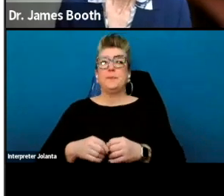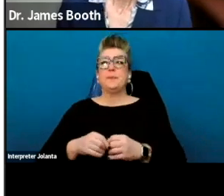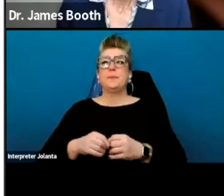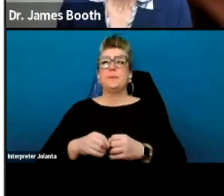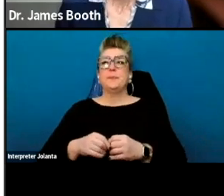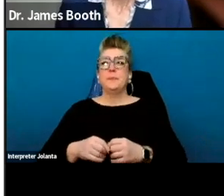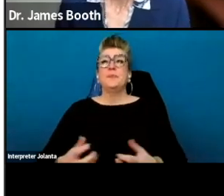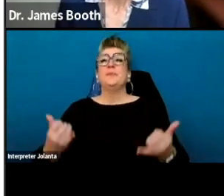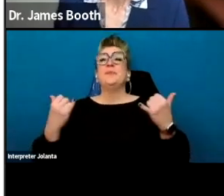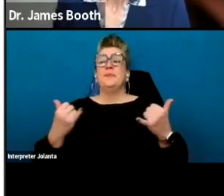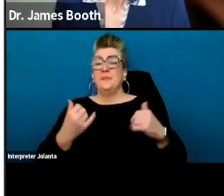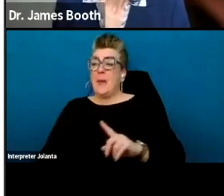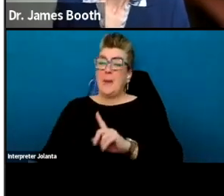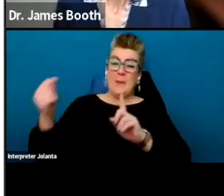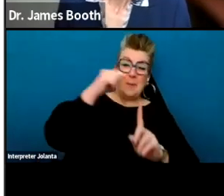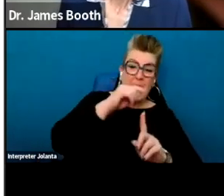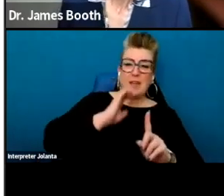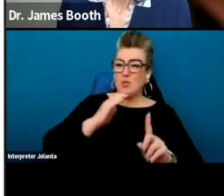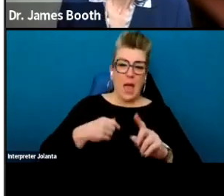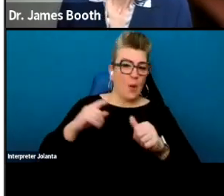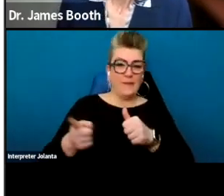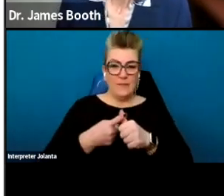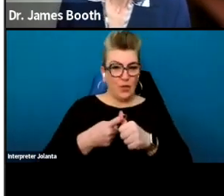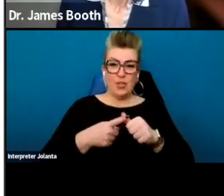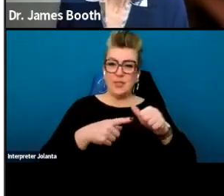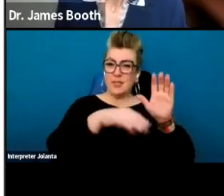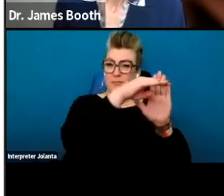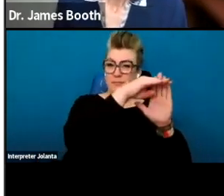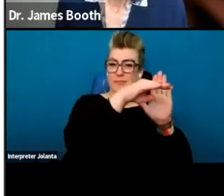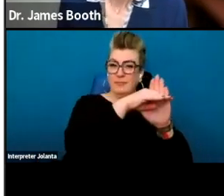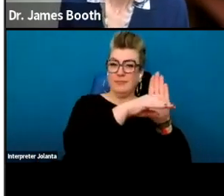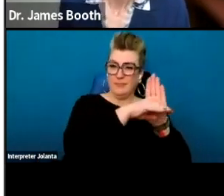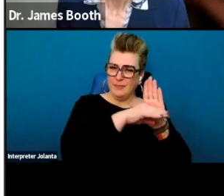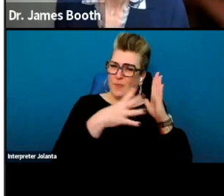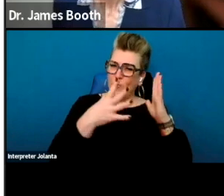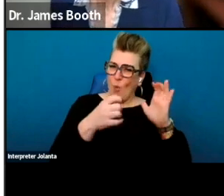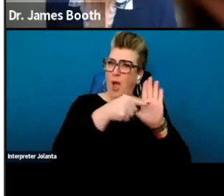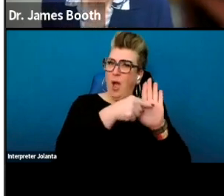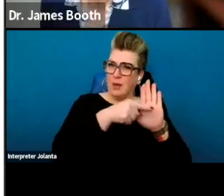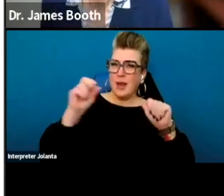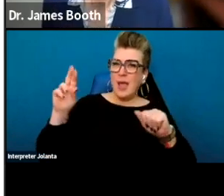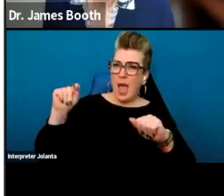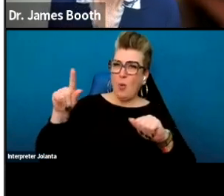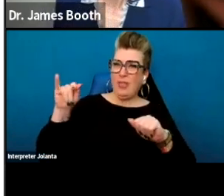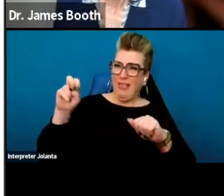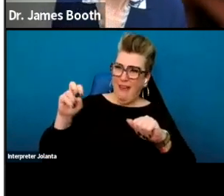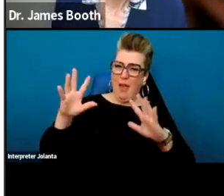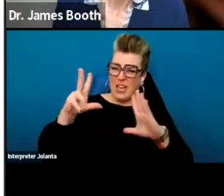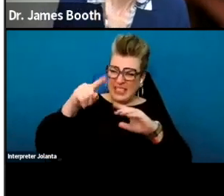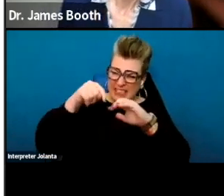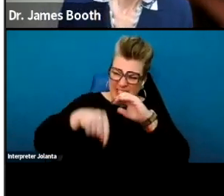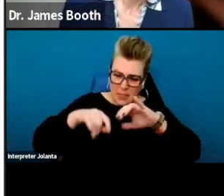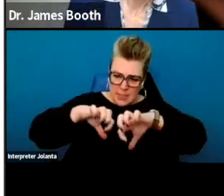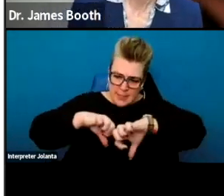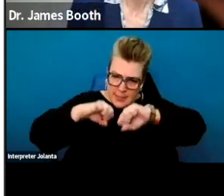So back to the outline, our first order of business was to do kind of a deepish dive into